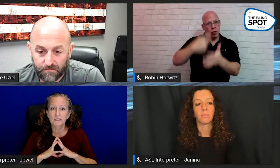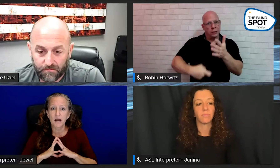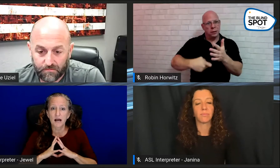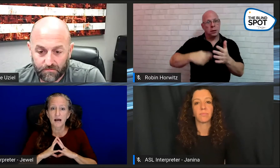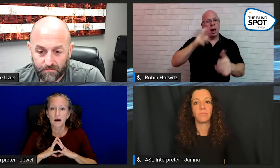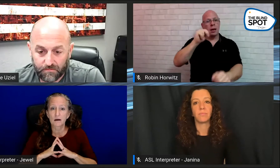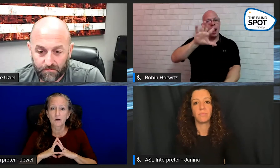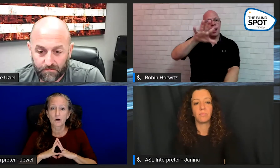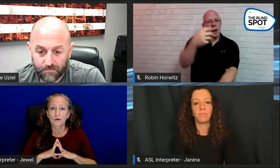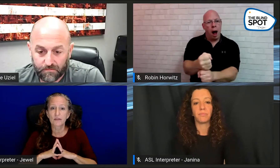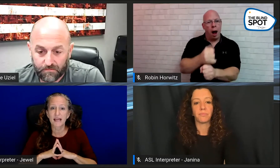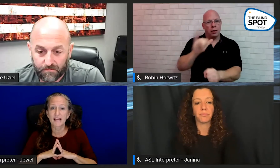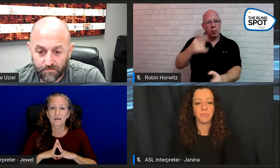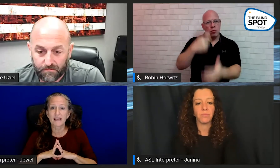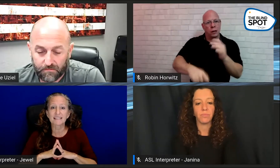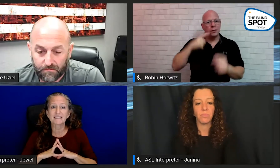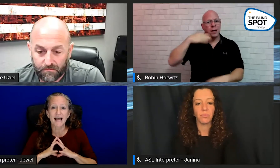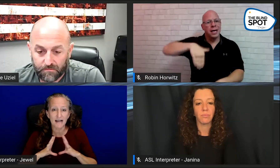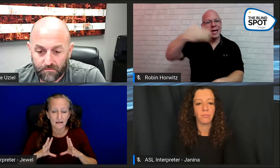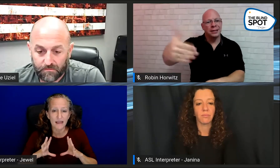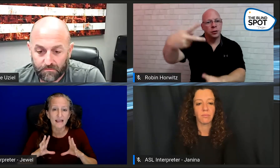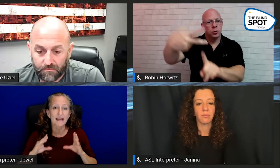those they